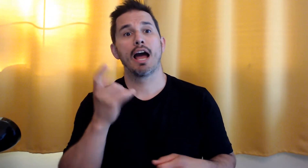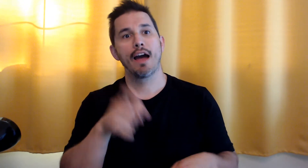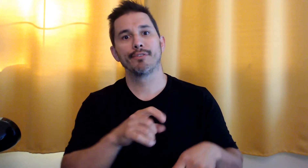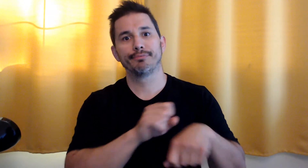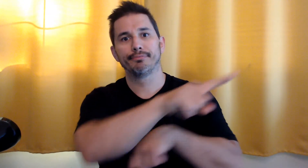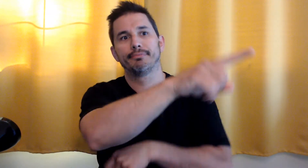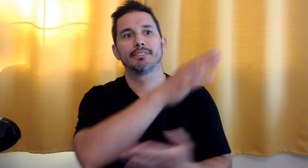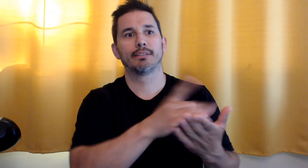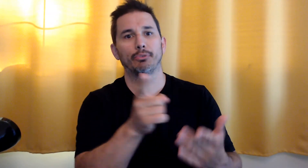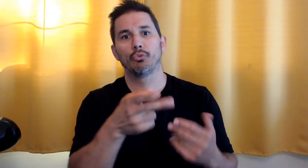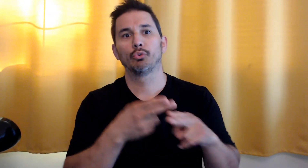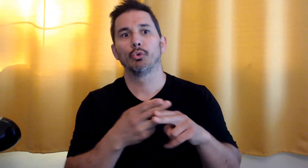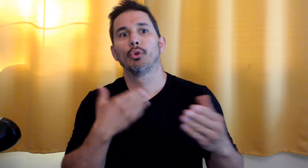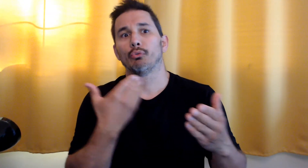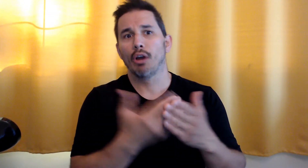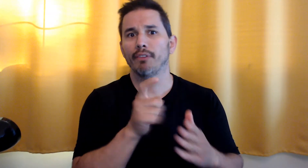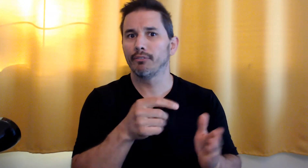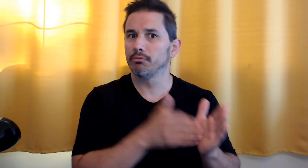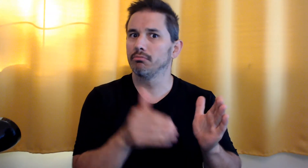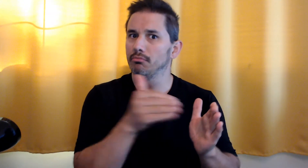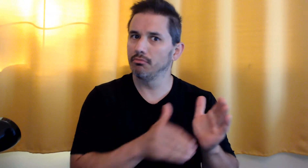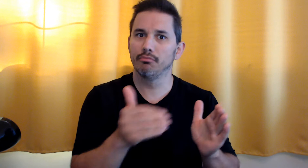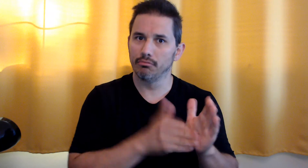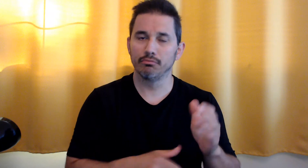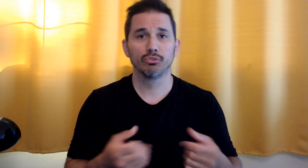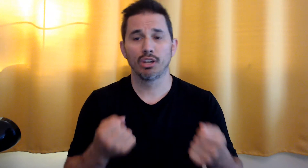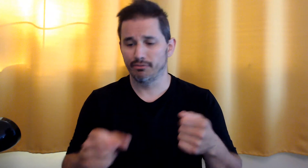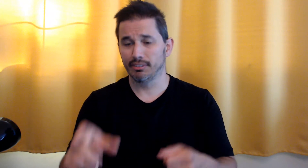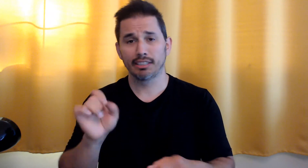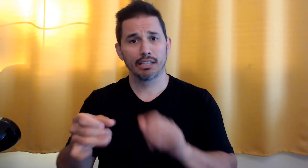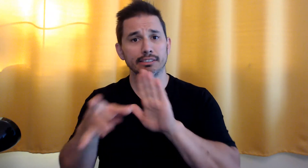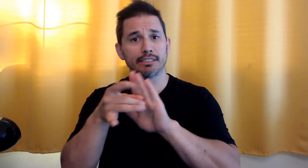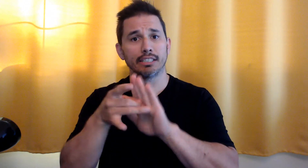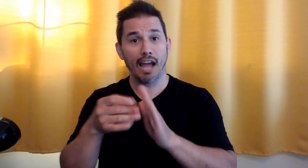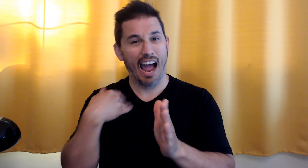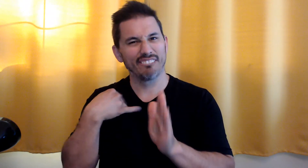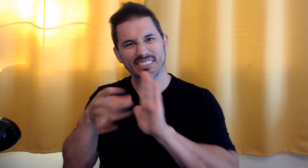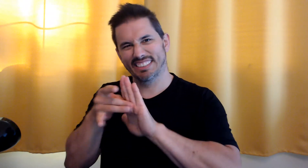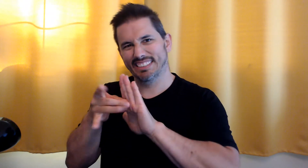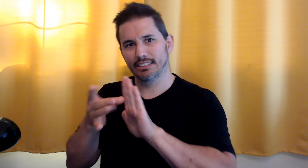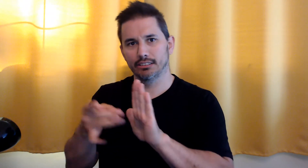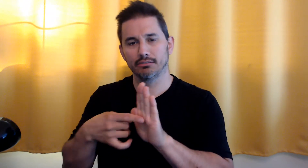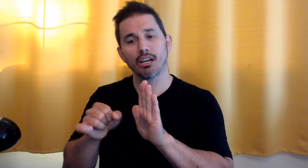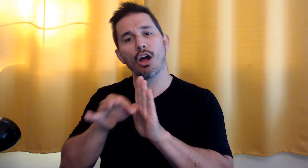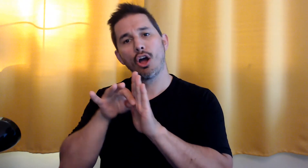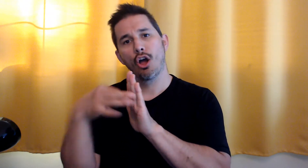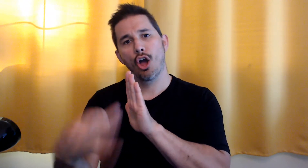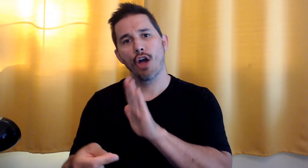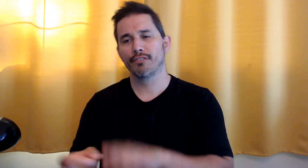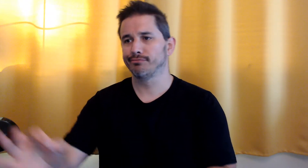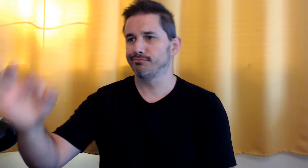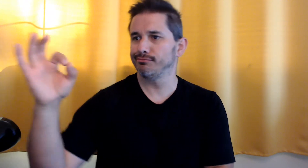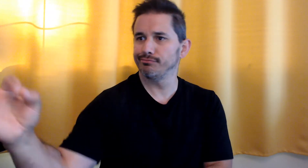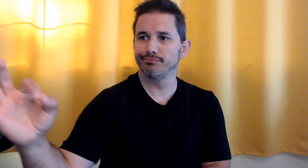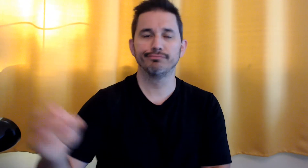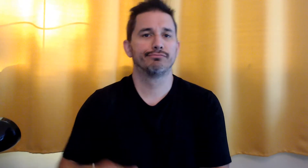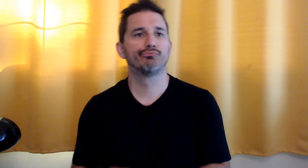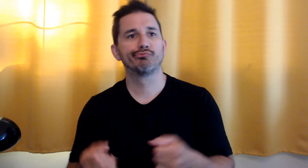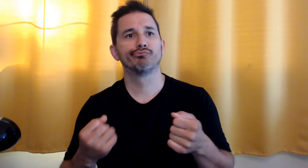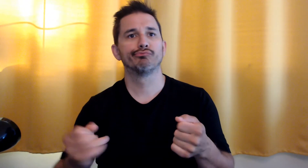Another way to use the smart button is to send a message while you're driving. You can use the adhesive on the back of each button to stick to